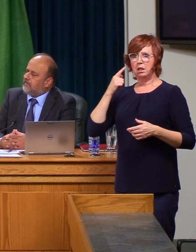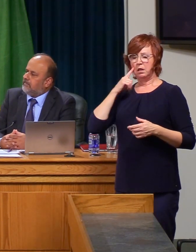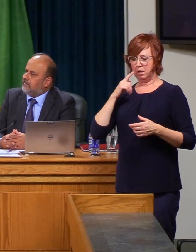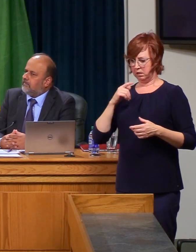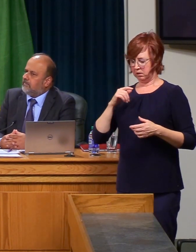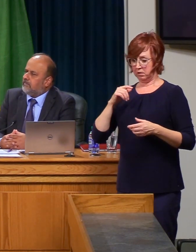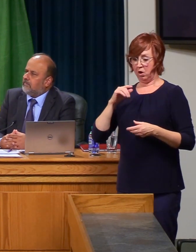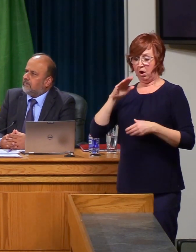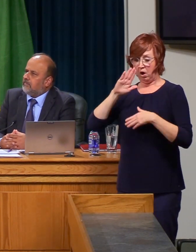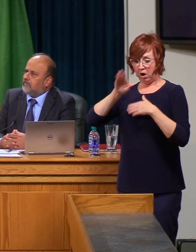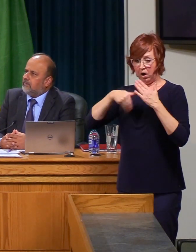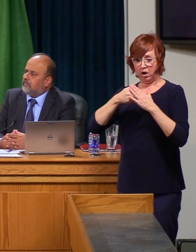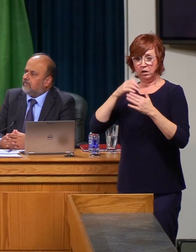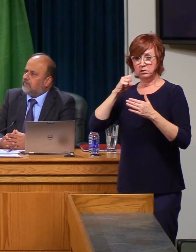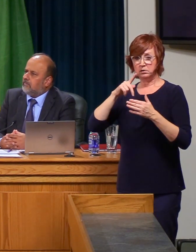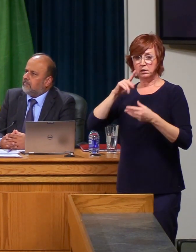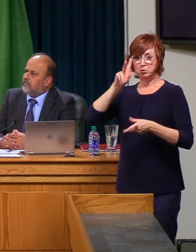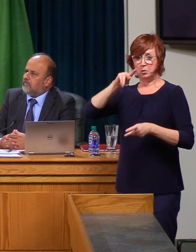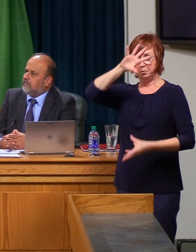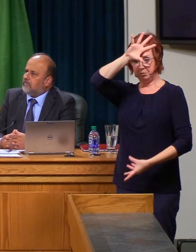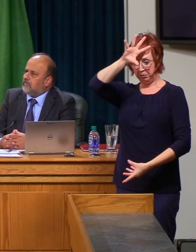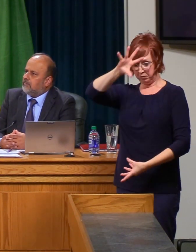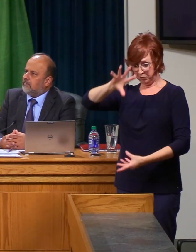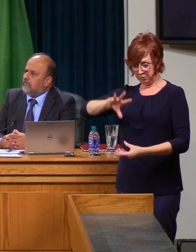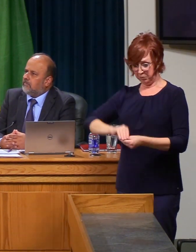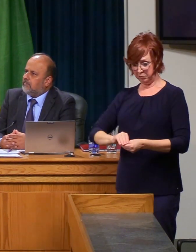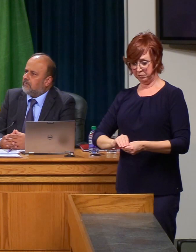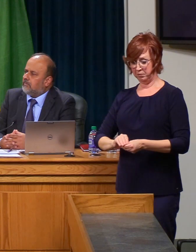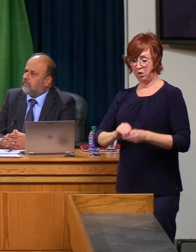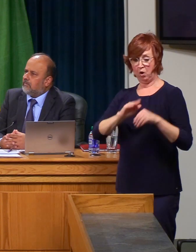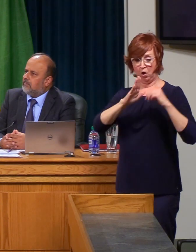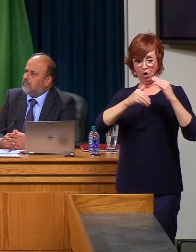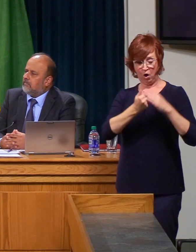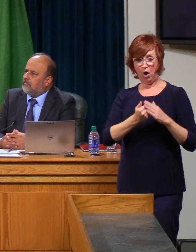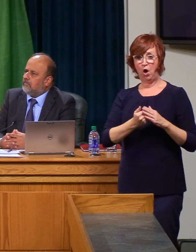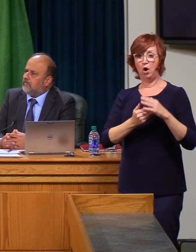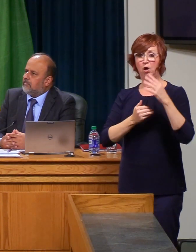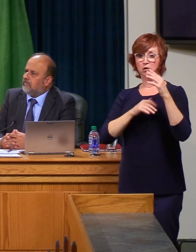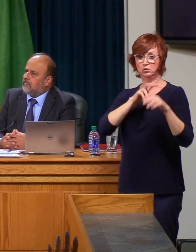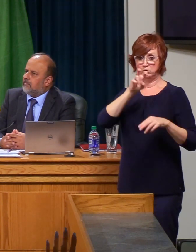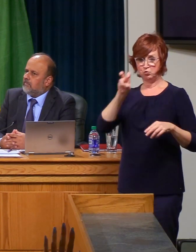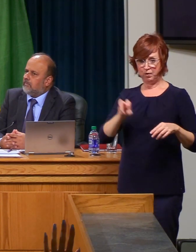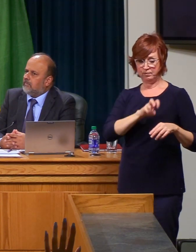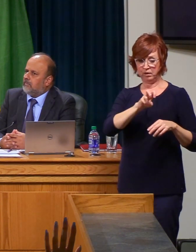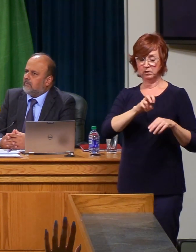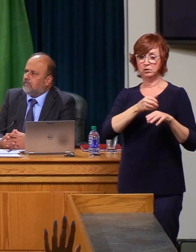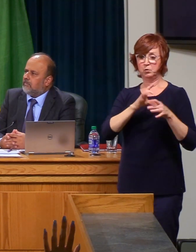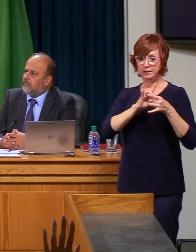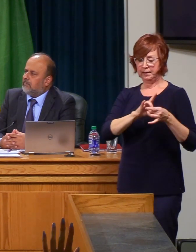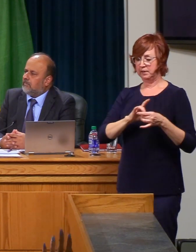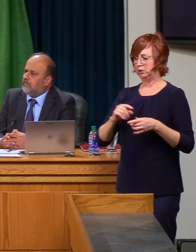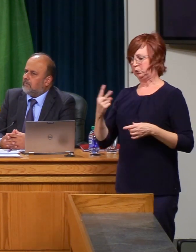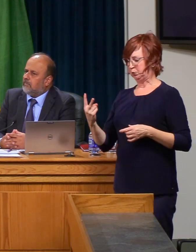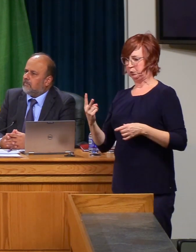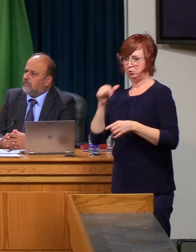them have been directly linked to international travel. This is the source of COVID-19 in our province.